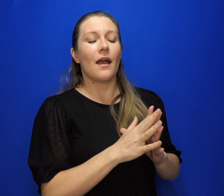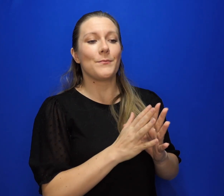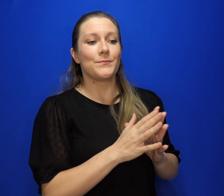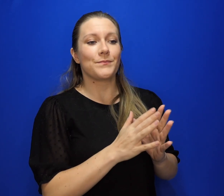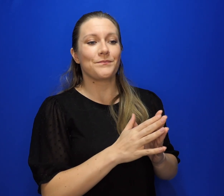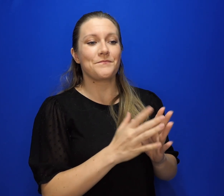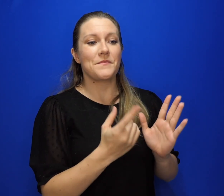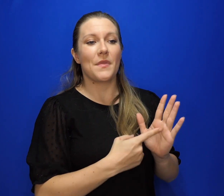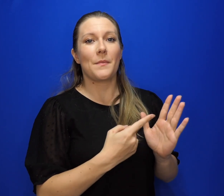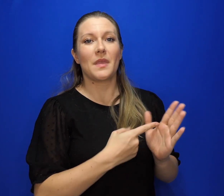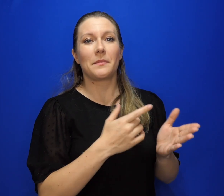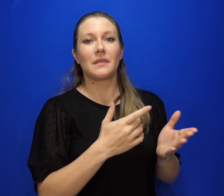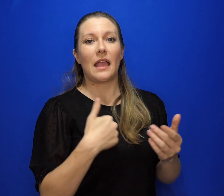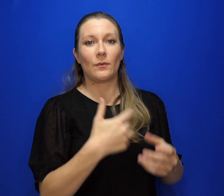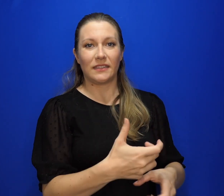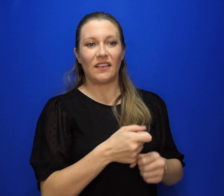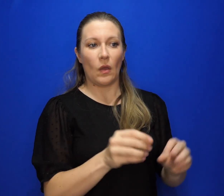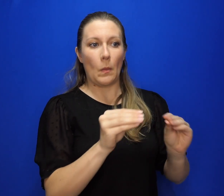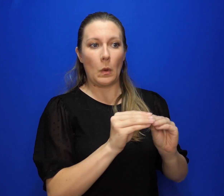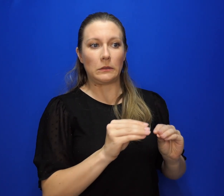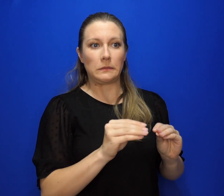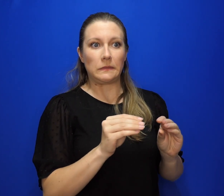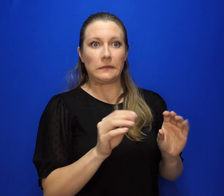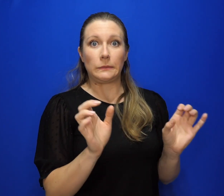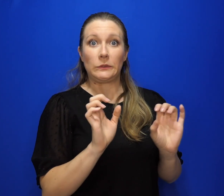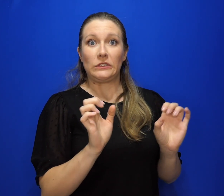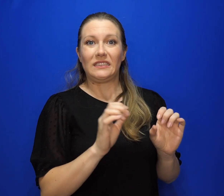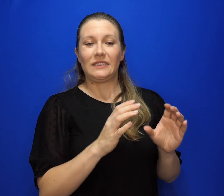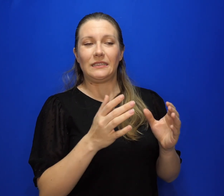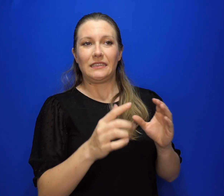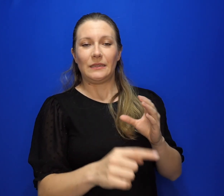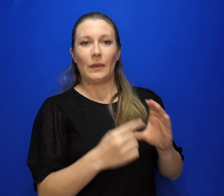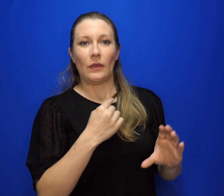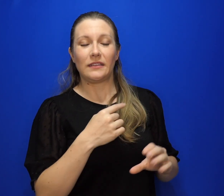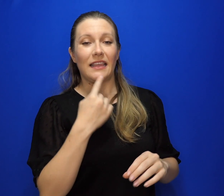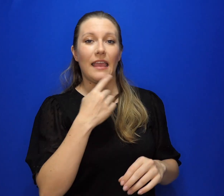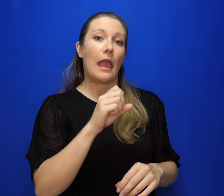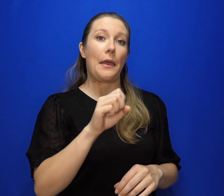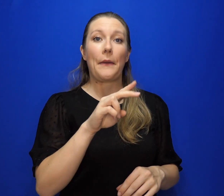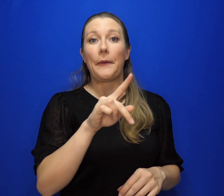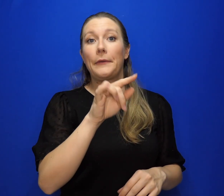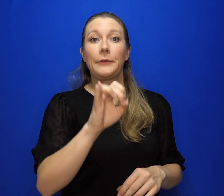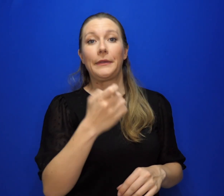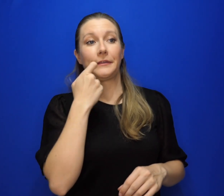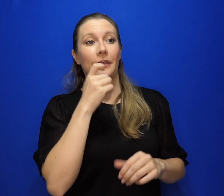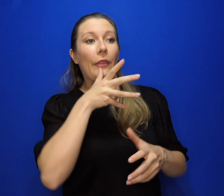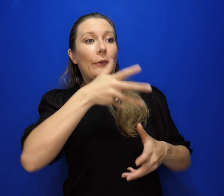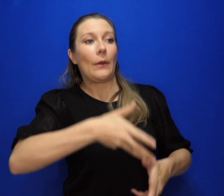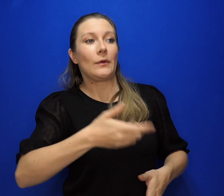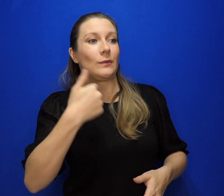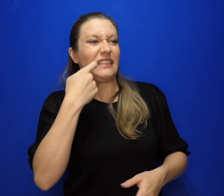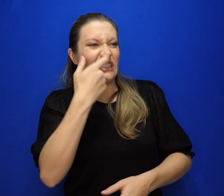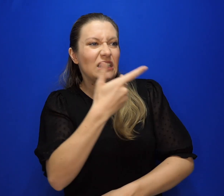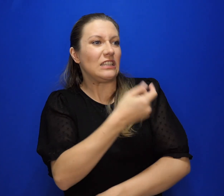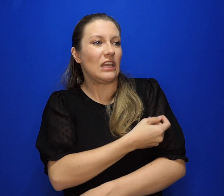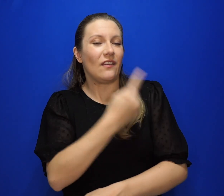emails that are, Susie just threw up and we just gave her dose for her dinner. Mm-hmm. Now what do we do? It's kind